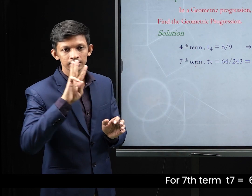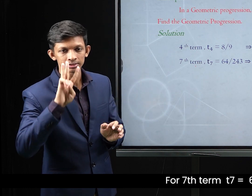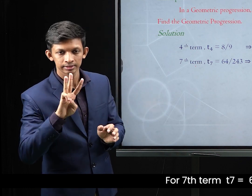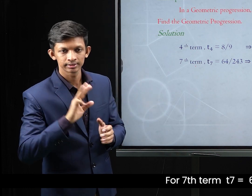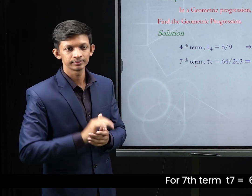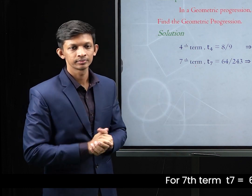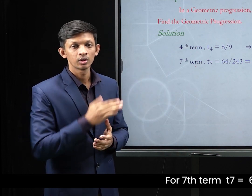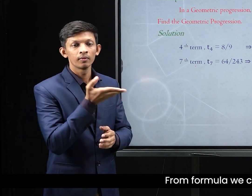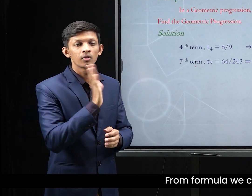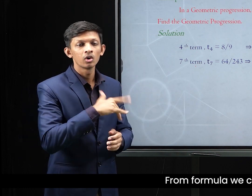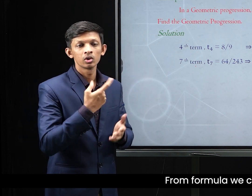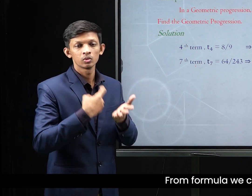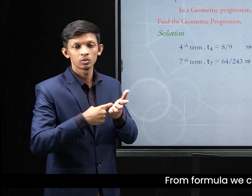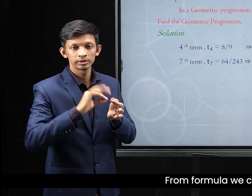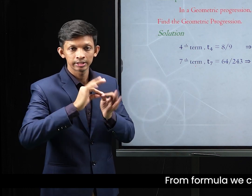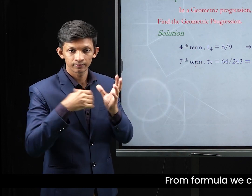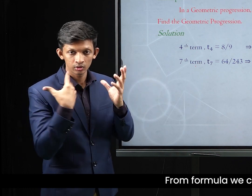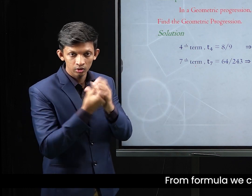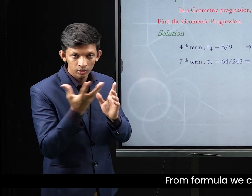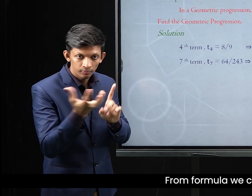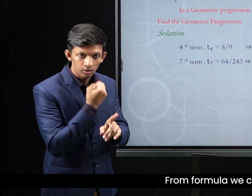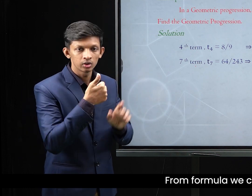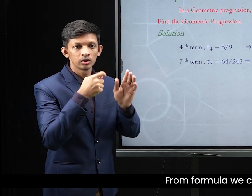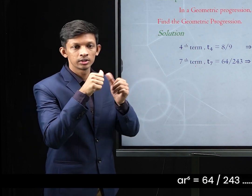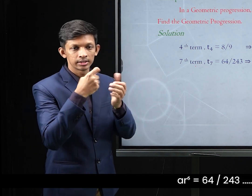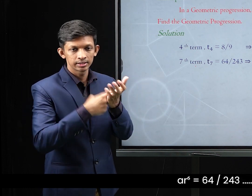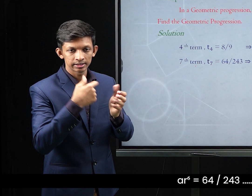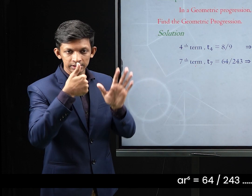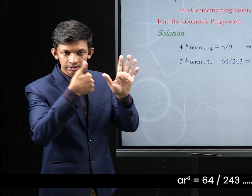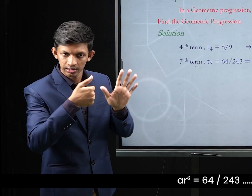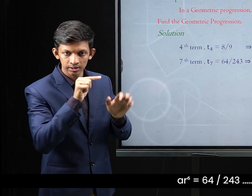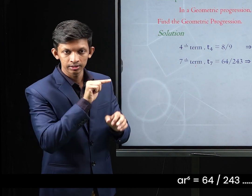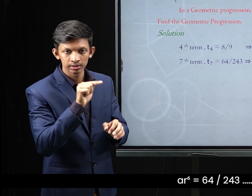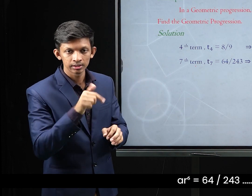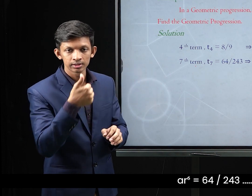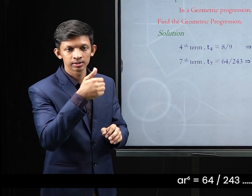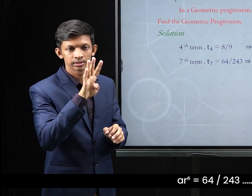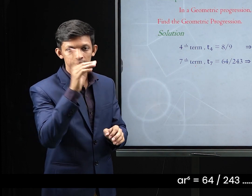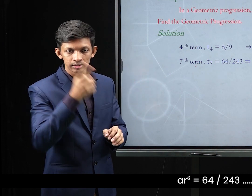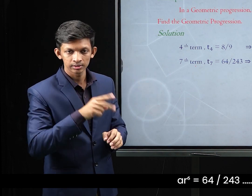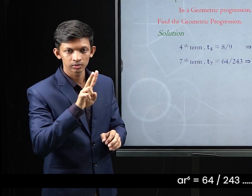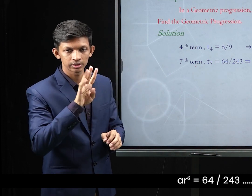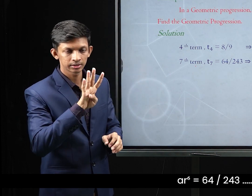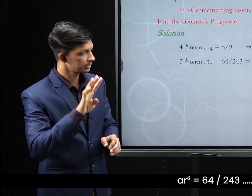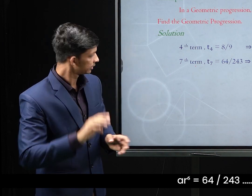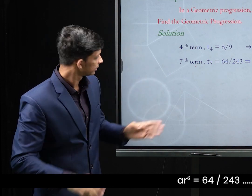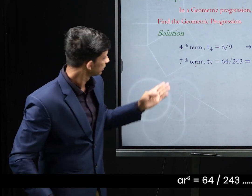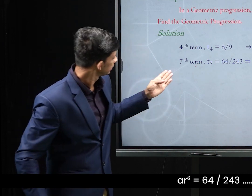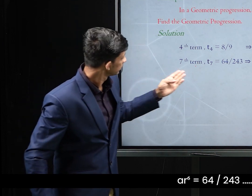243. From formula we can get AR power 6 is equal to 64 by 243 as